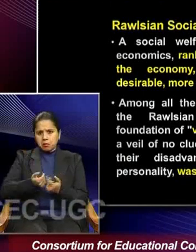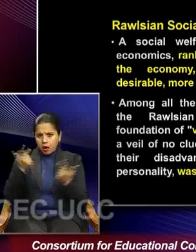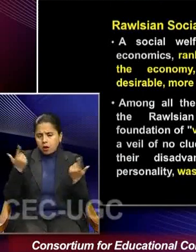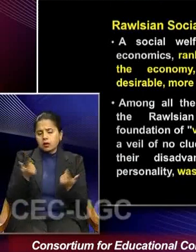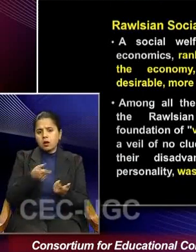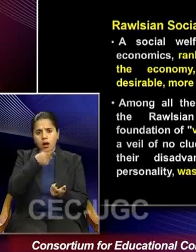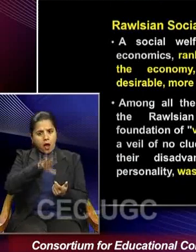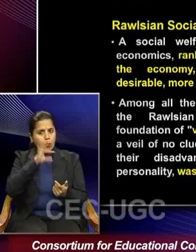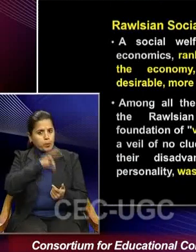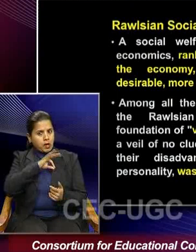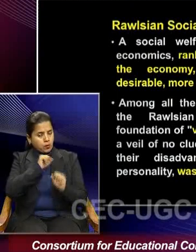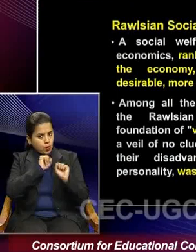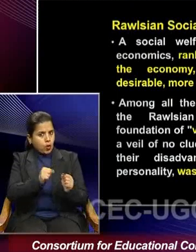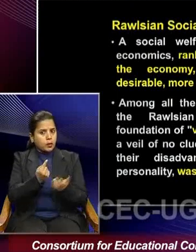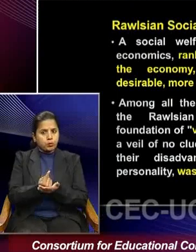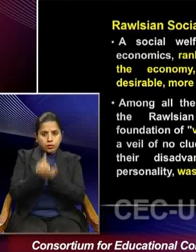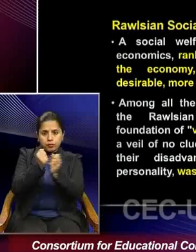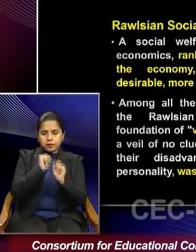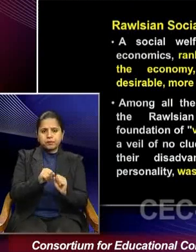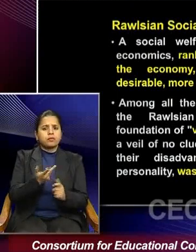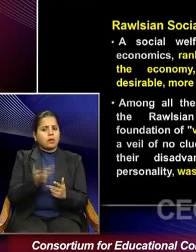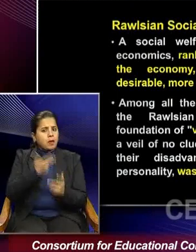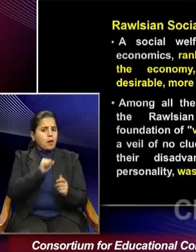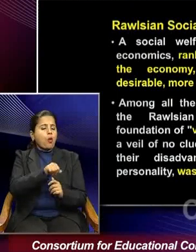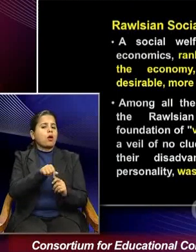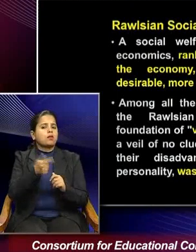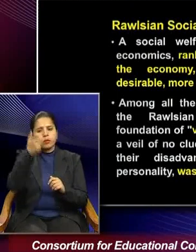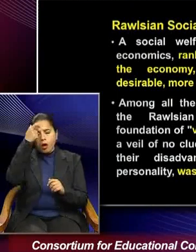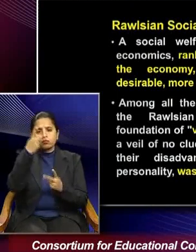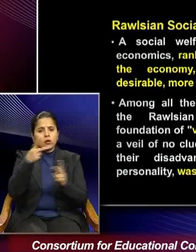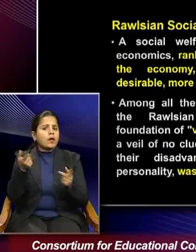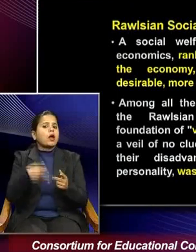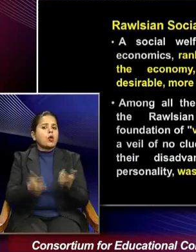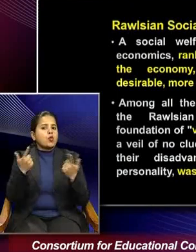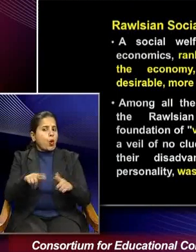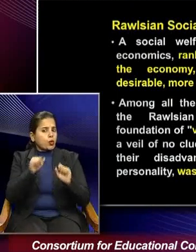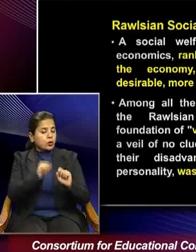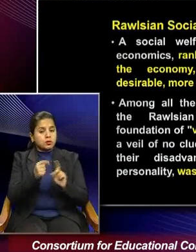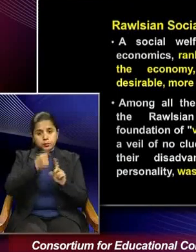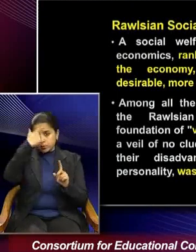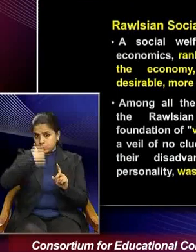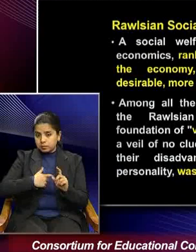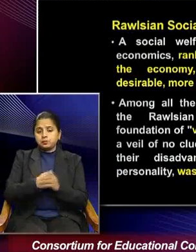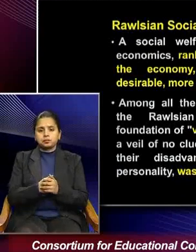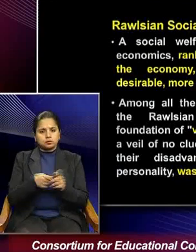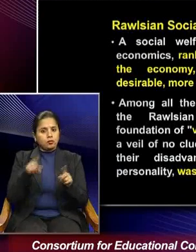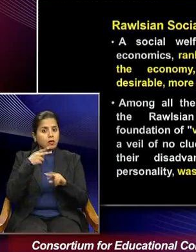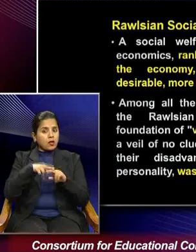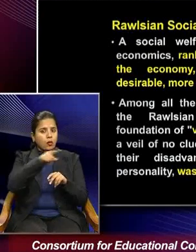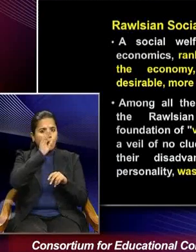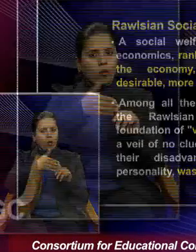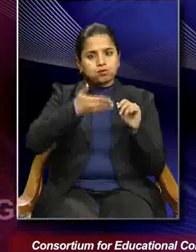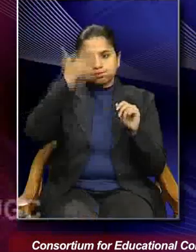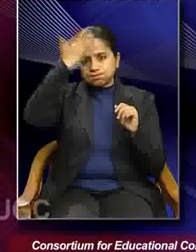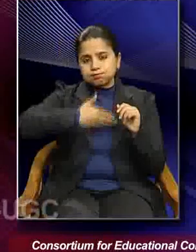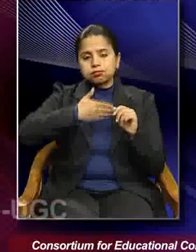privileges, and their disadvantages, even their personality, if you have a veil on that, you do not